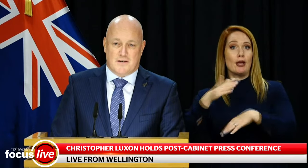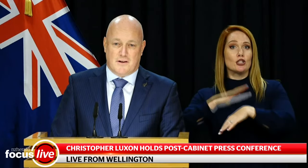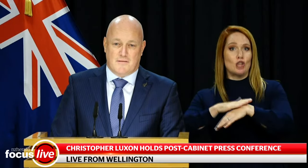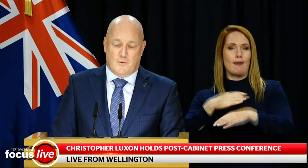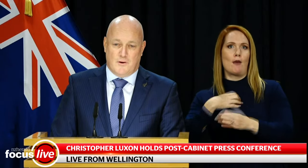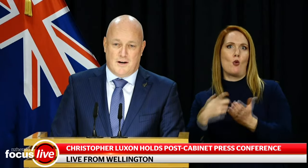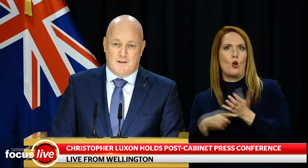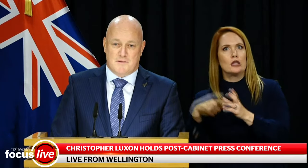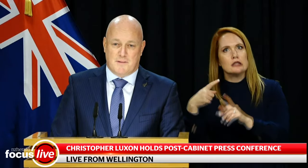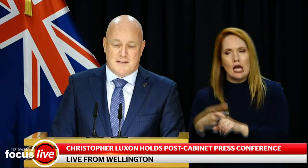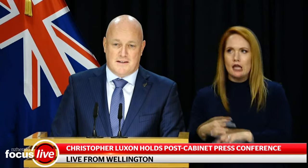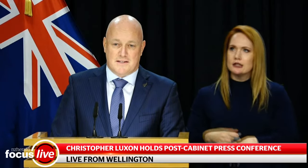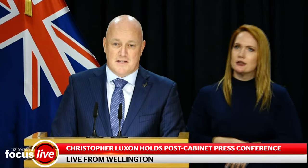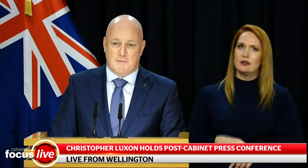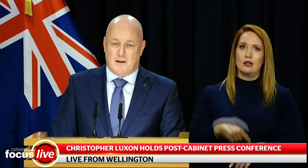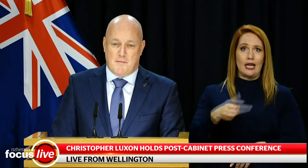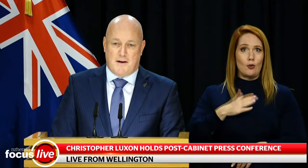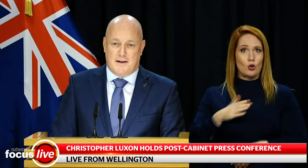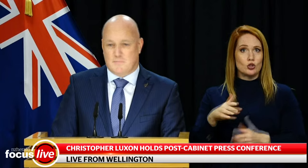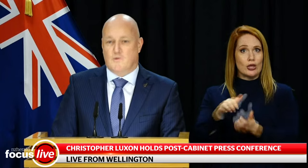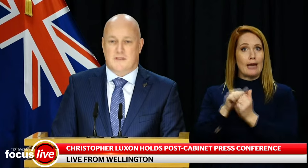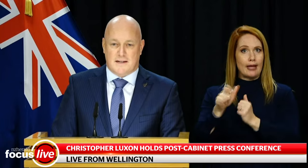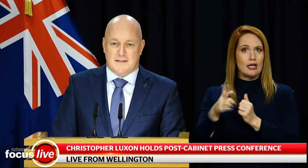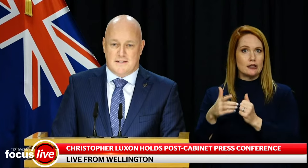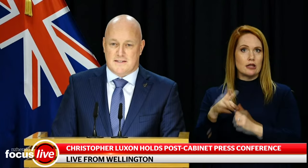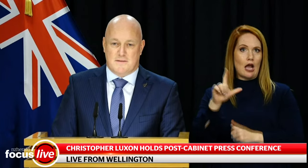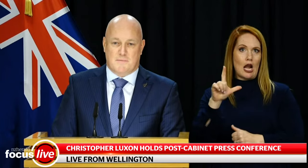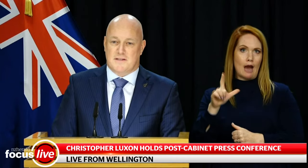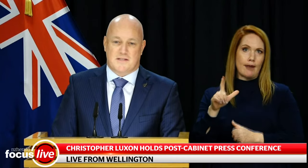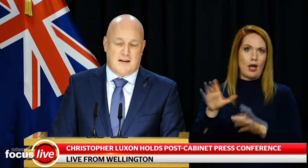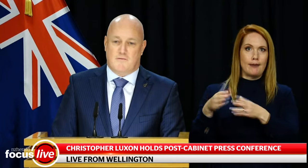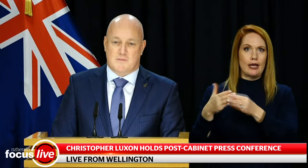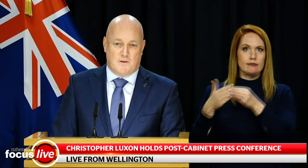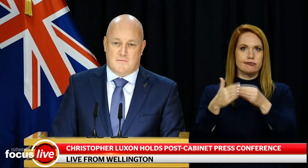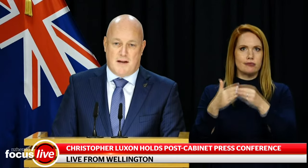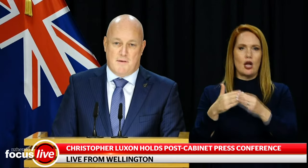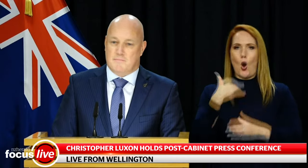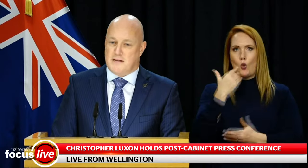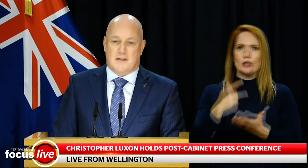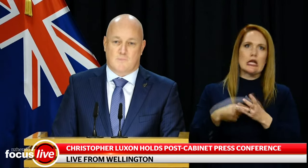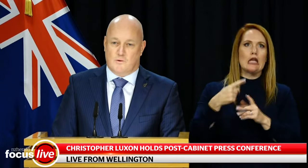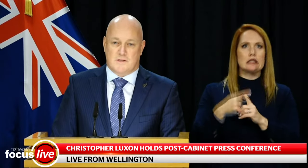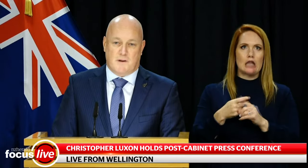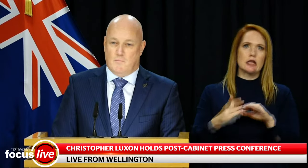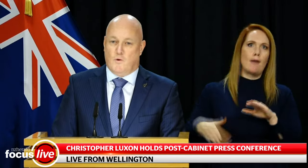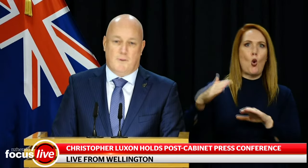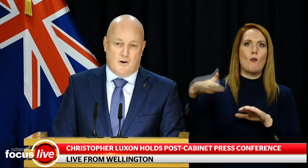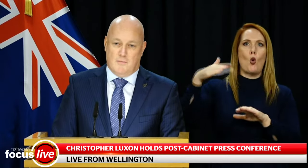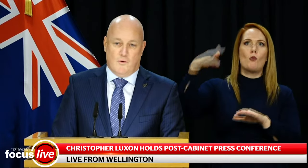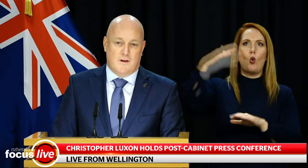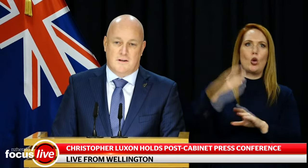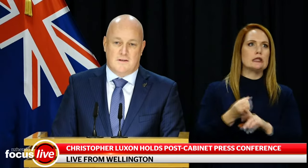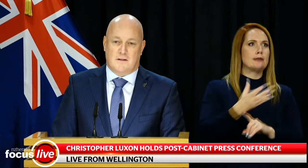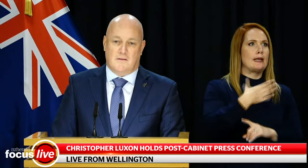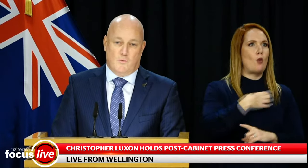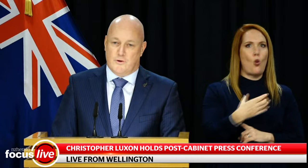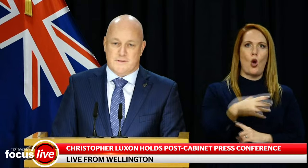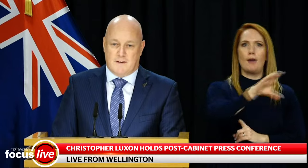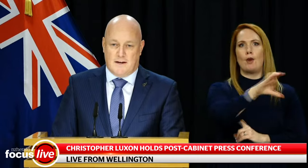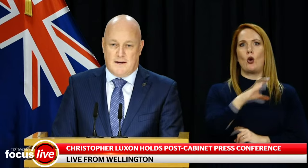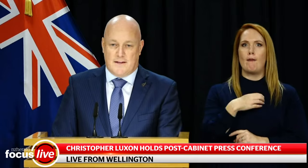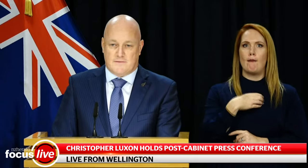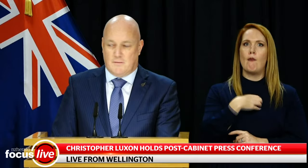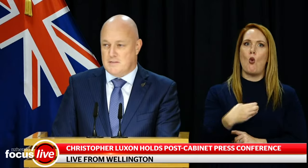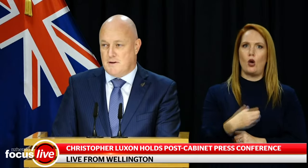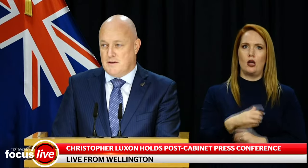it's necessary for him to maintain his leadership of the Labour Party, it's more tax. It just seems to be the standard response from Labour. Tax more, spend more, borrow more, deliver